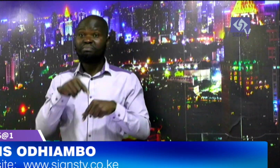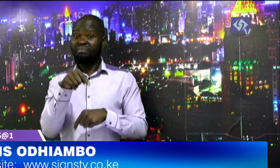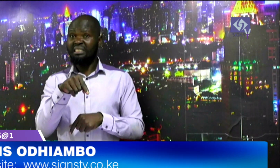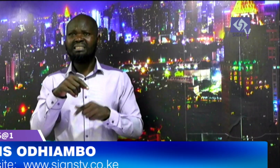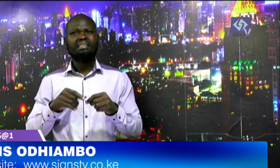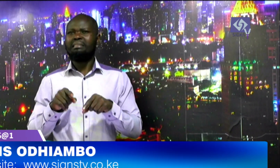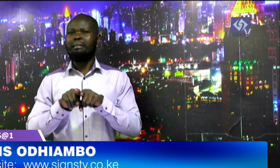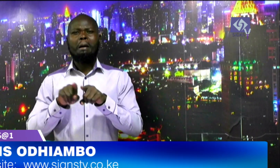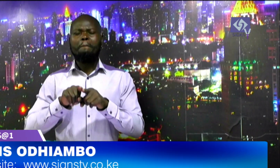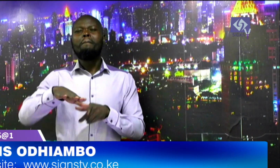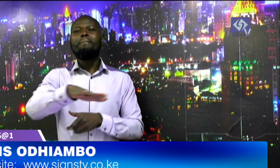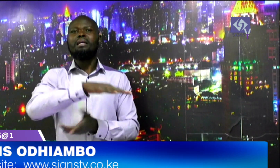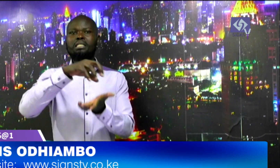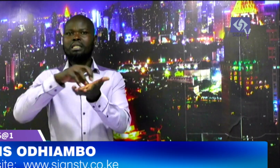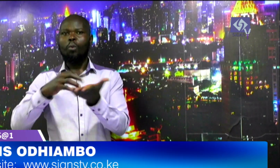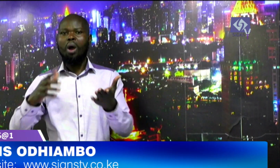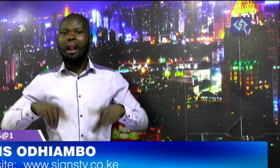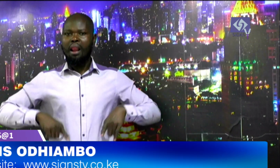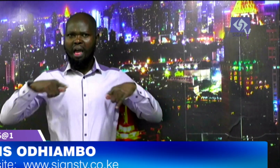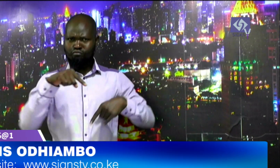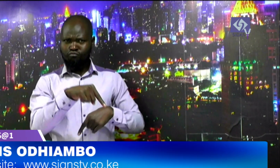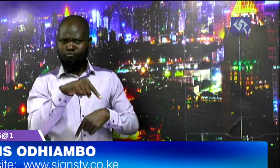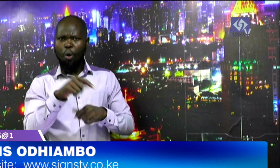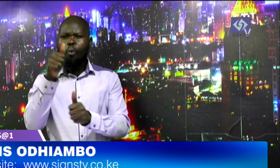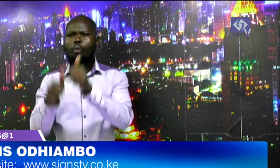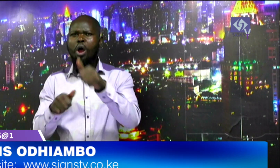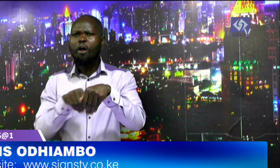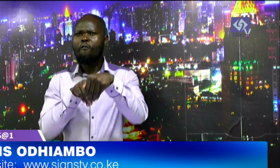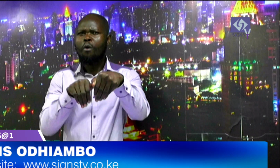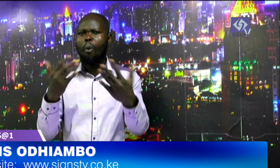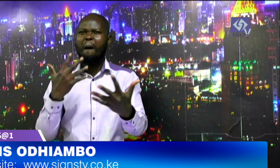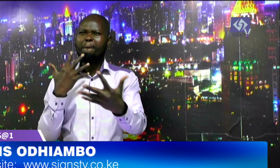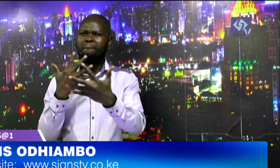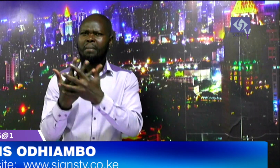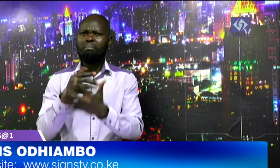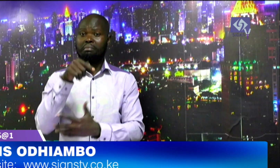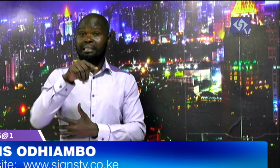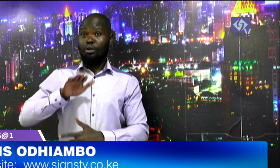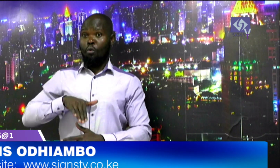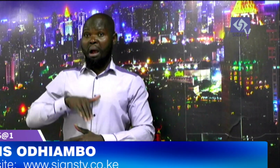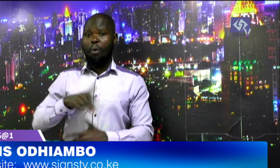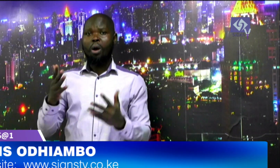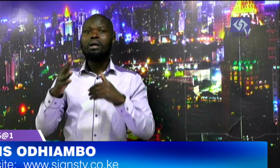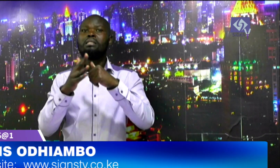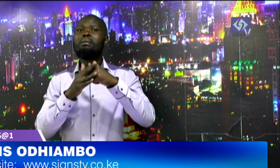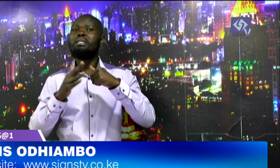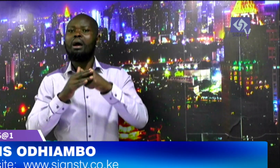Estate residence, which followed the arrest of the woman on September 26th at the Olympic area